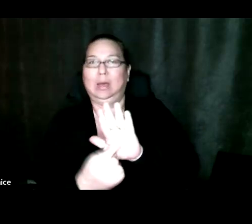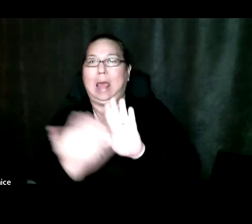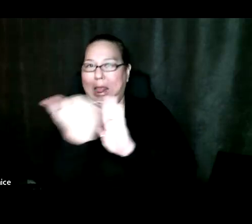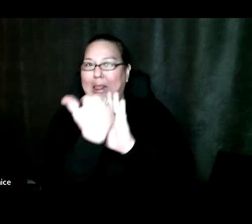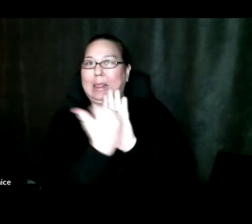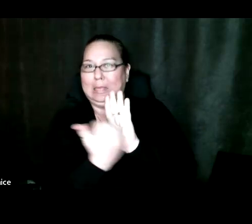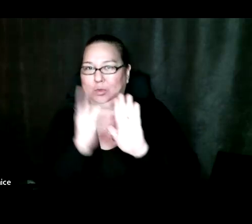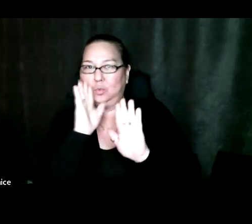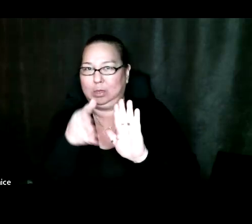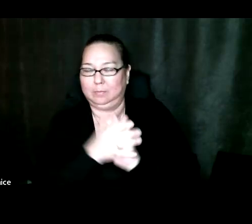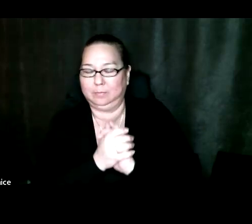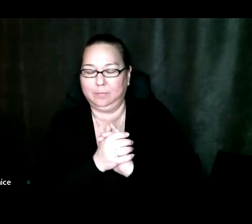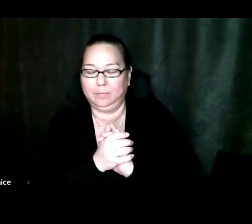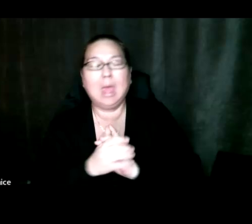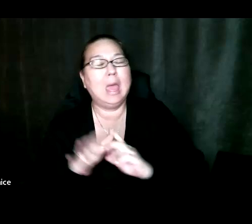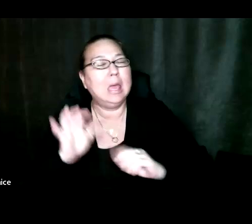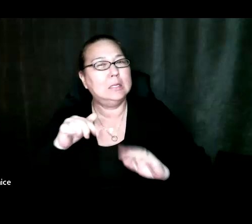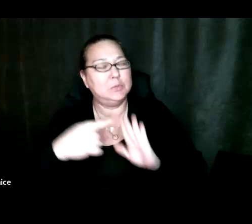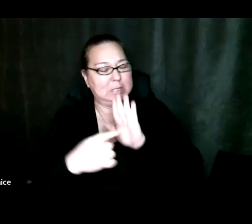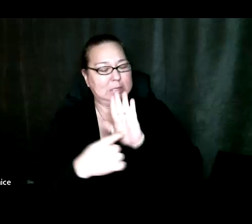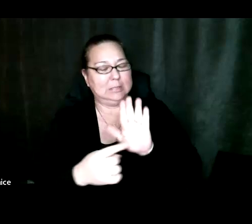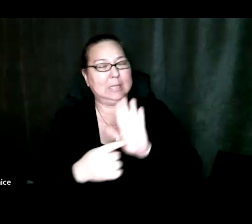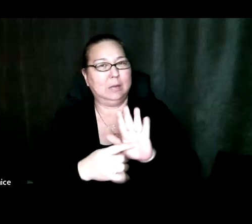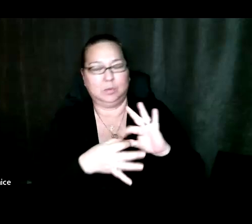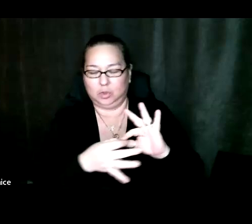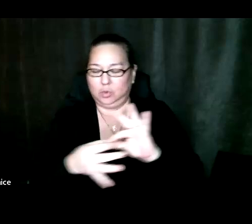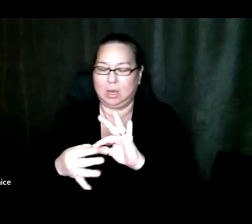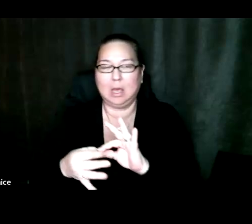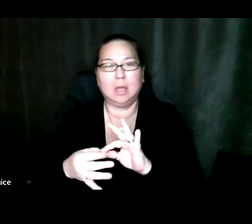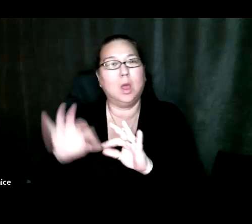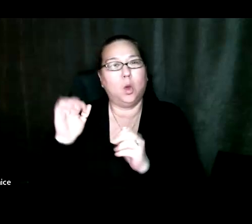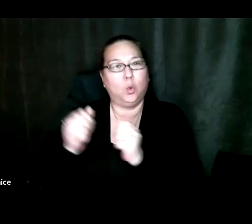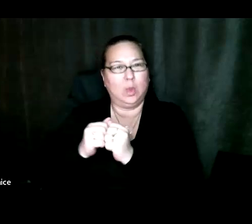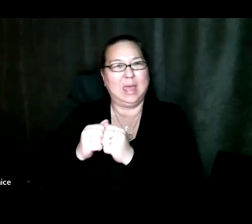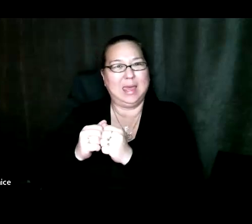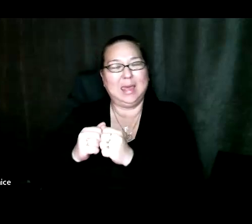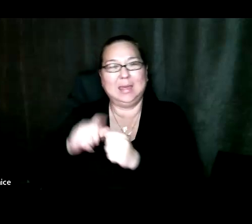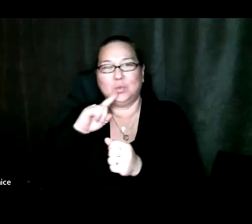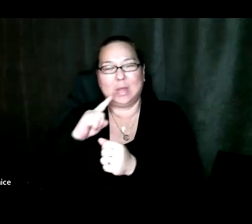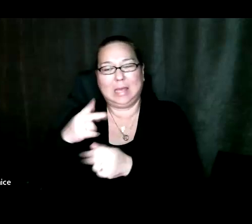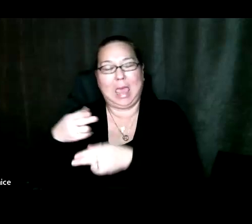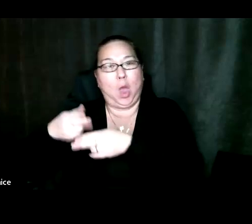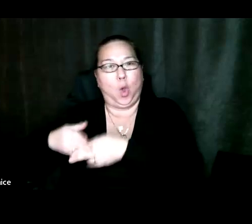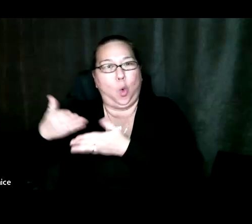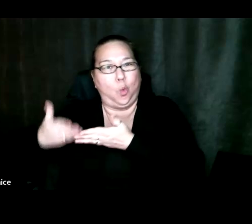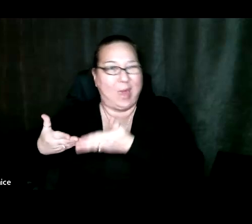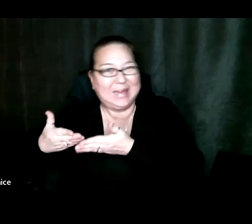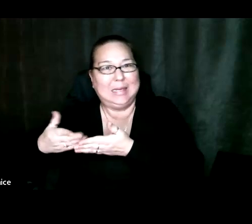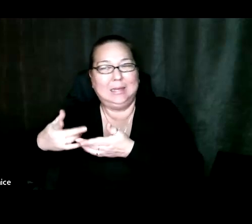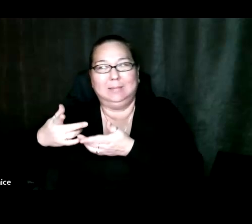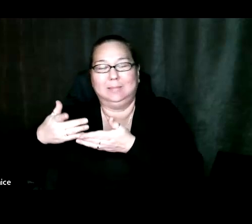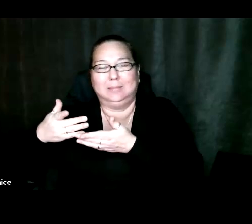think, there were examples of this during weighted student funding, and we would have them on our sort of allocation tracker you would receive, and we would discuss